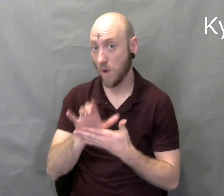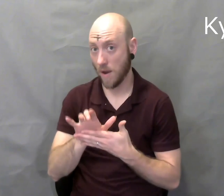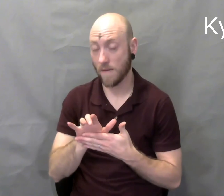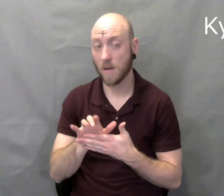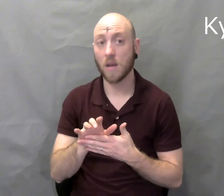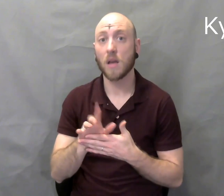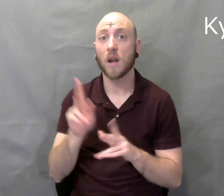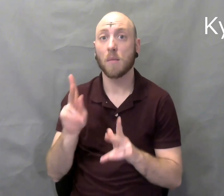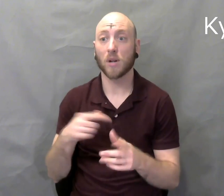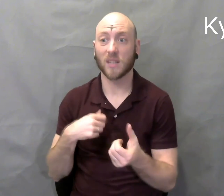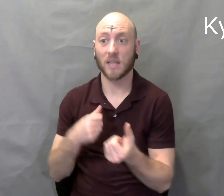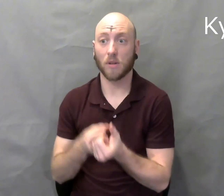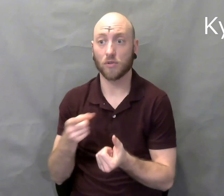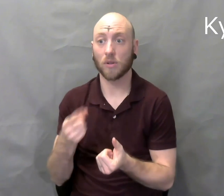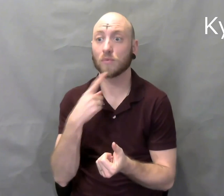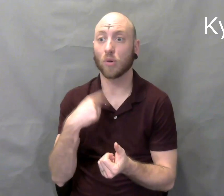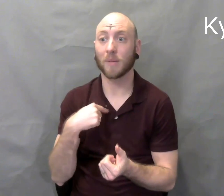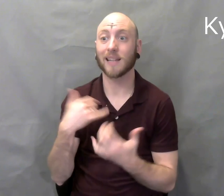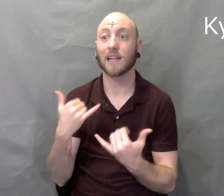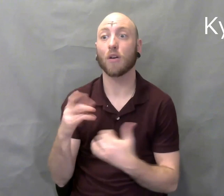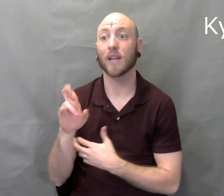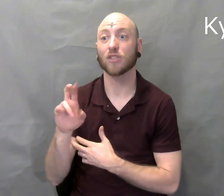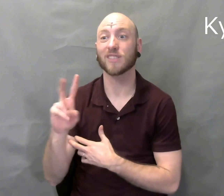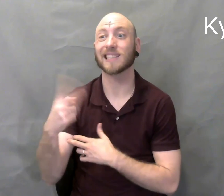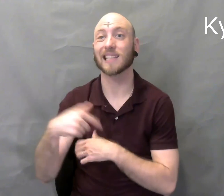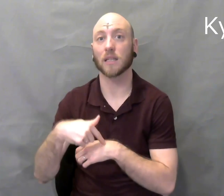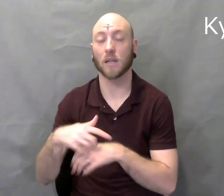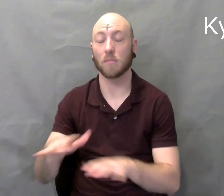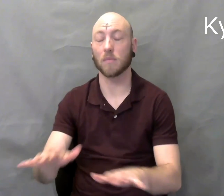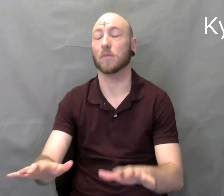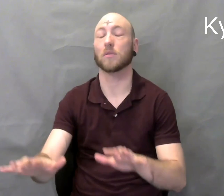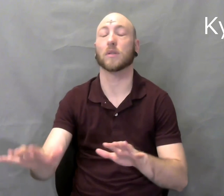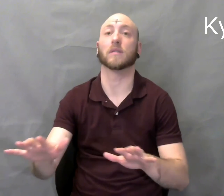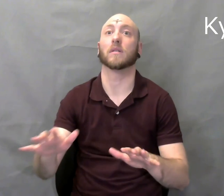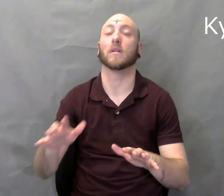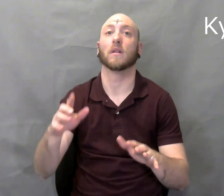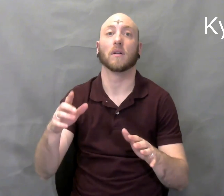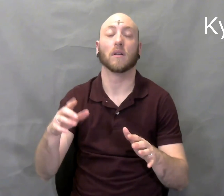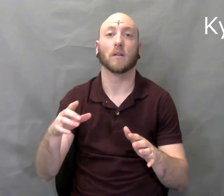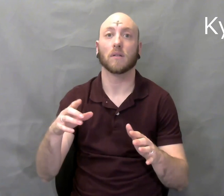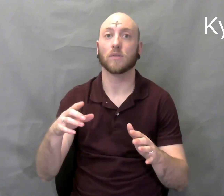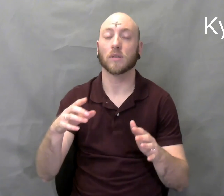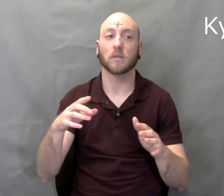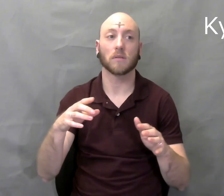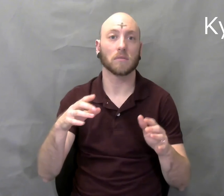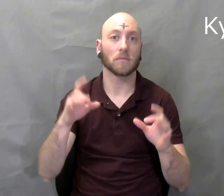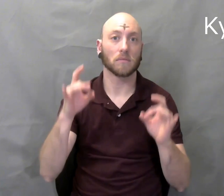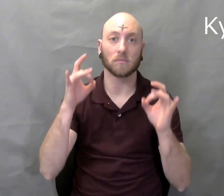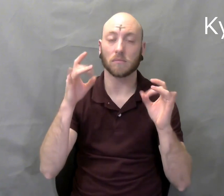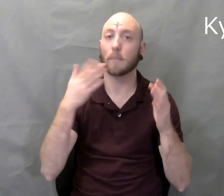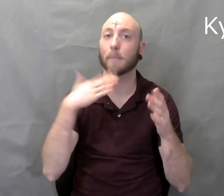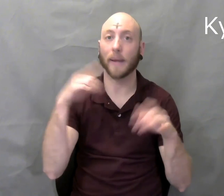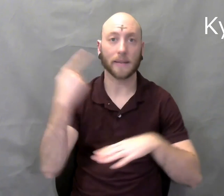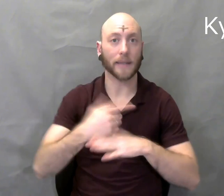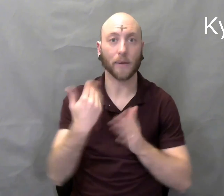for the second time. And it was a crazy day of showing up, that I had to show